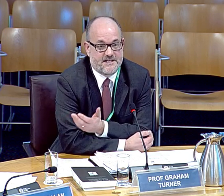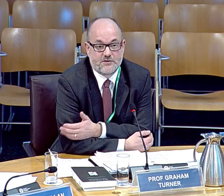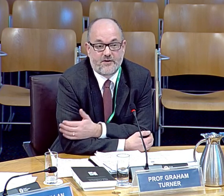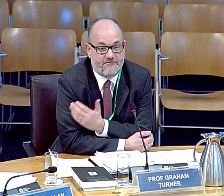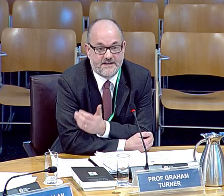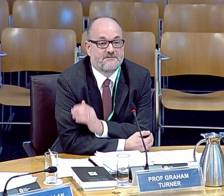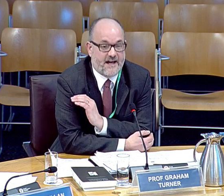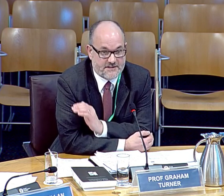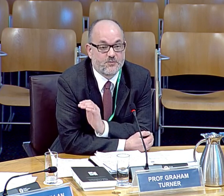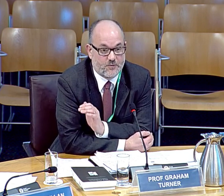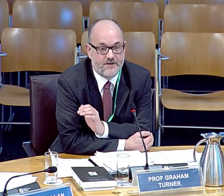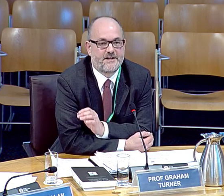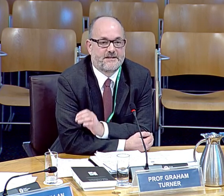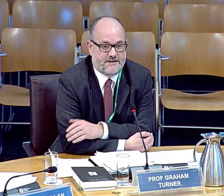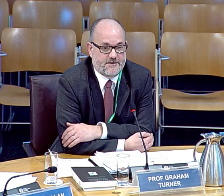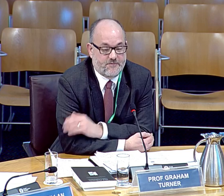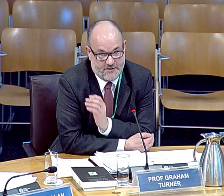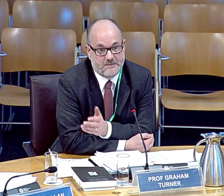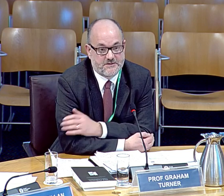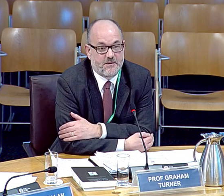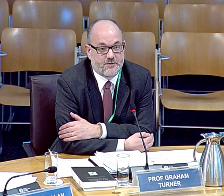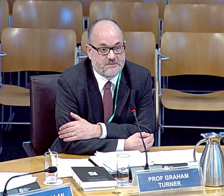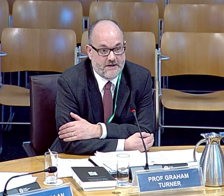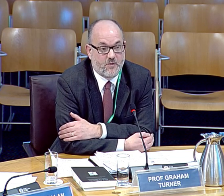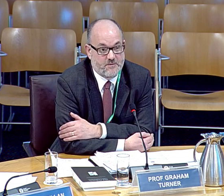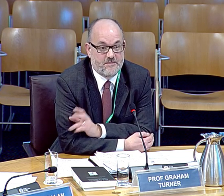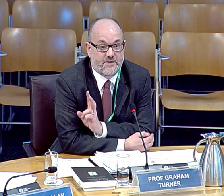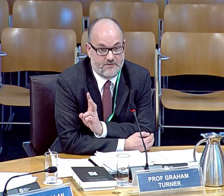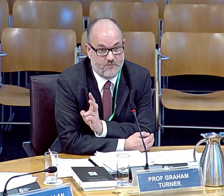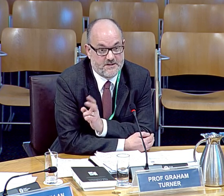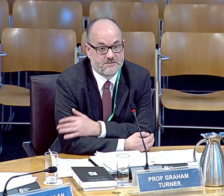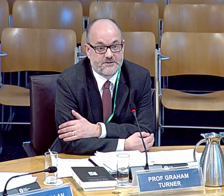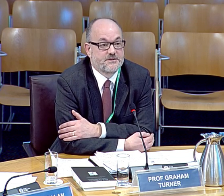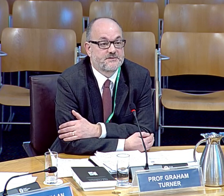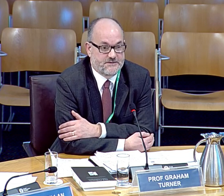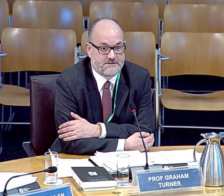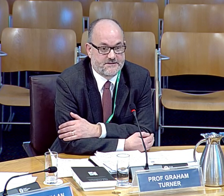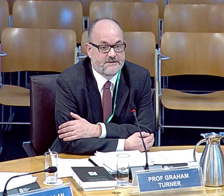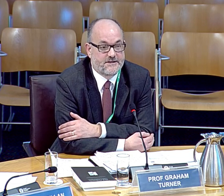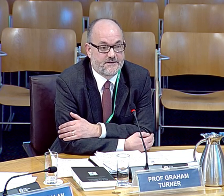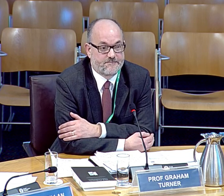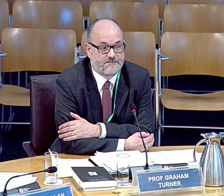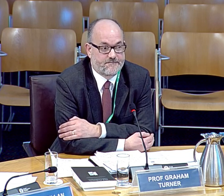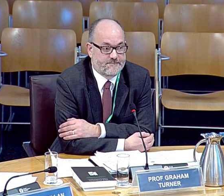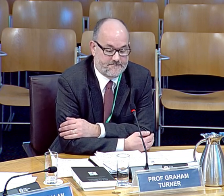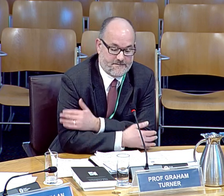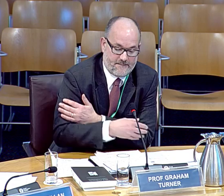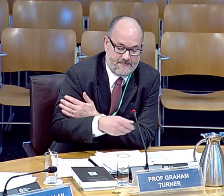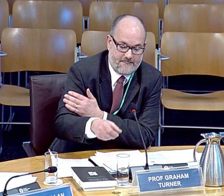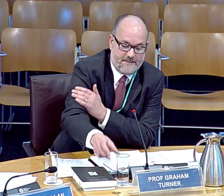not effective at all. Goes back to my point about what we mean by reasonable adjustment. Have you got a supplementary